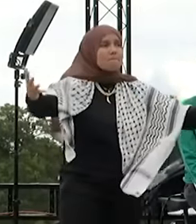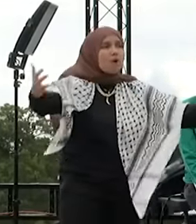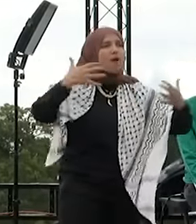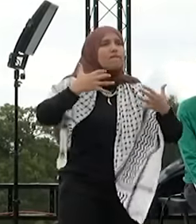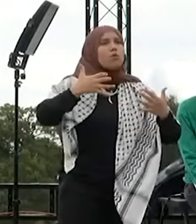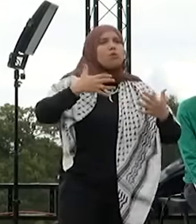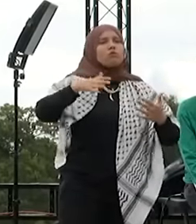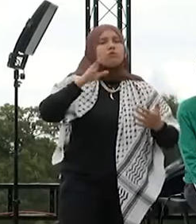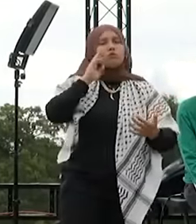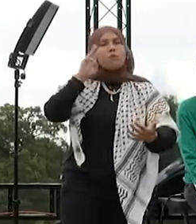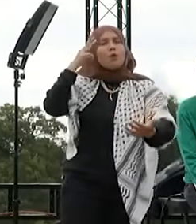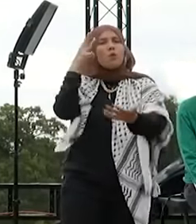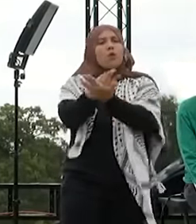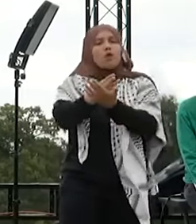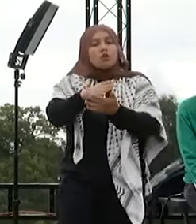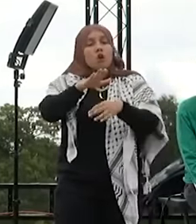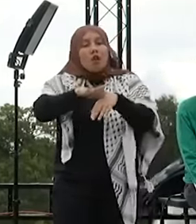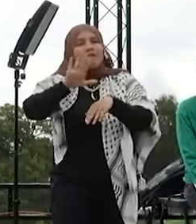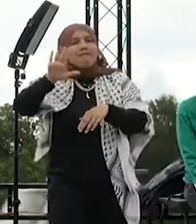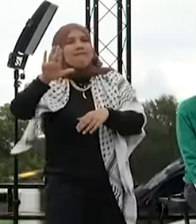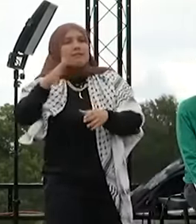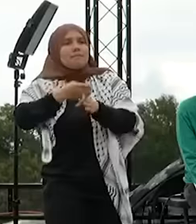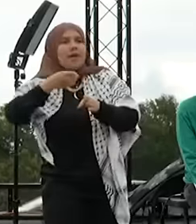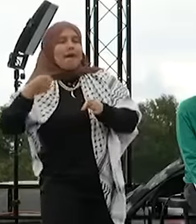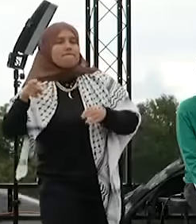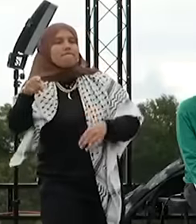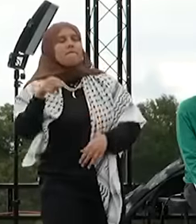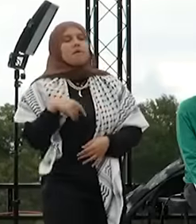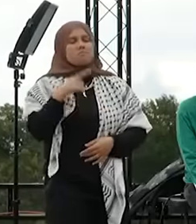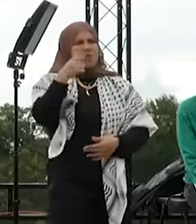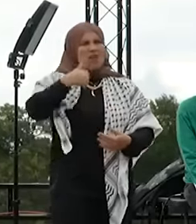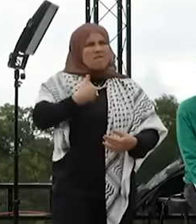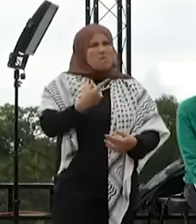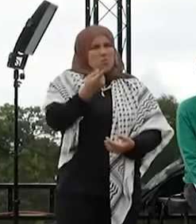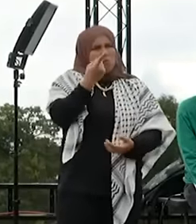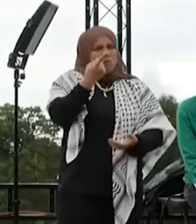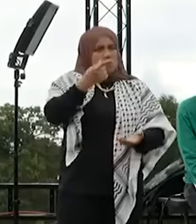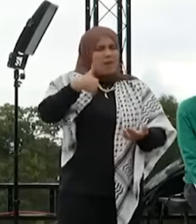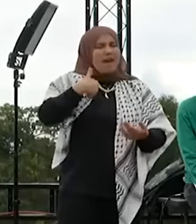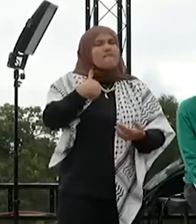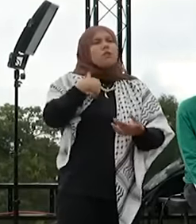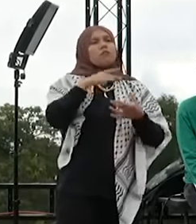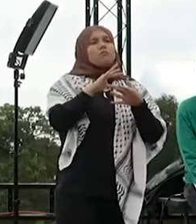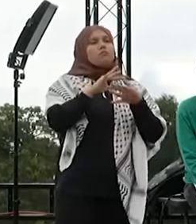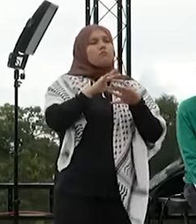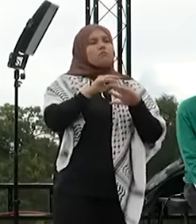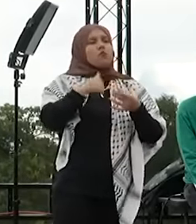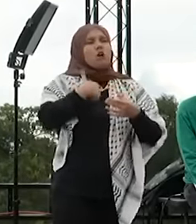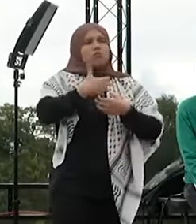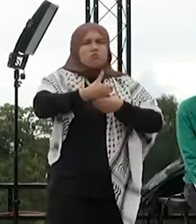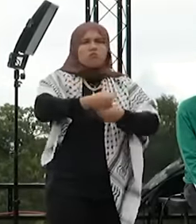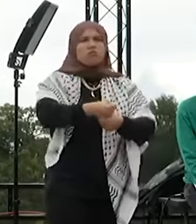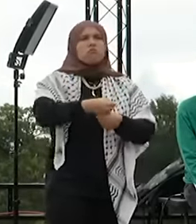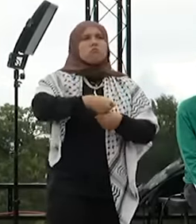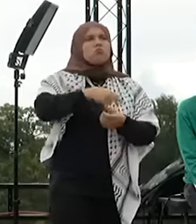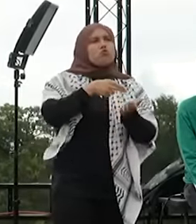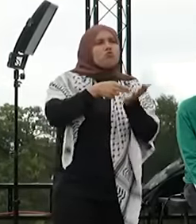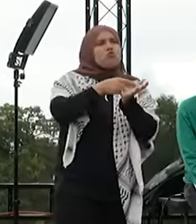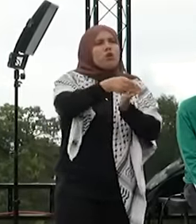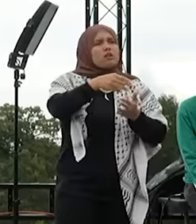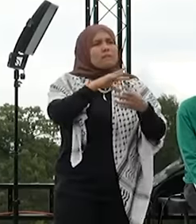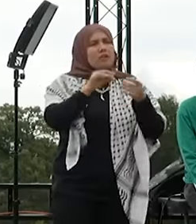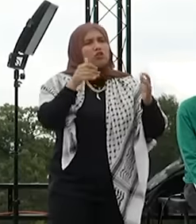behalf of Nuh alayhi salam, because we have a trustworthy messenger. We know that Noah conveyed the message to his